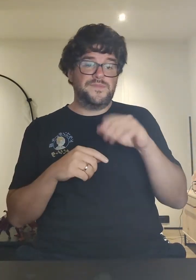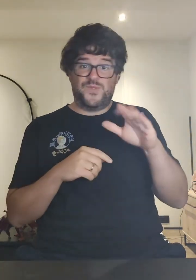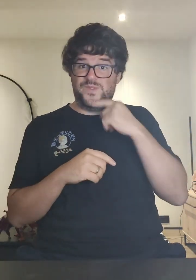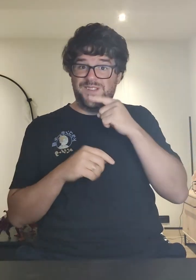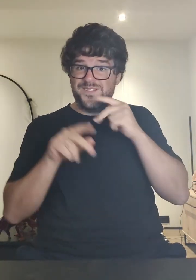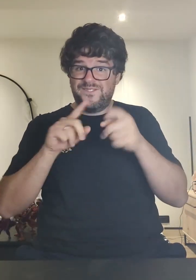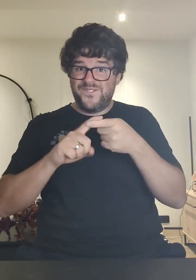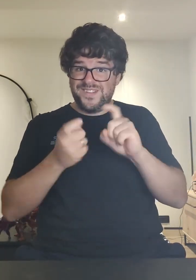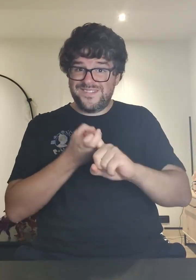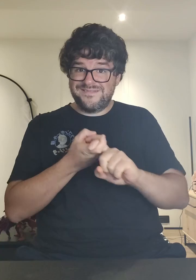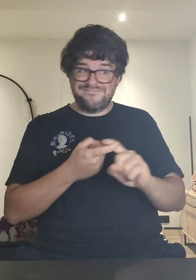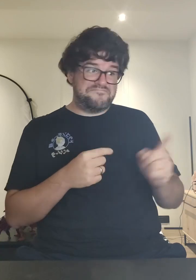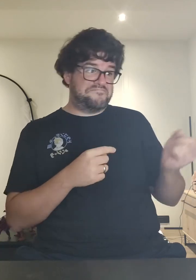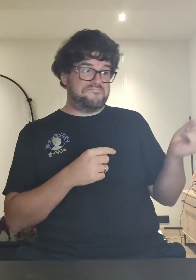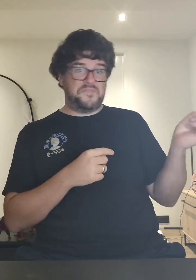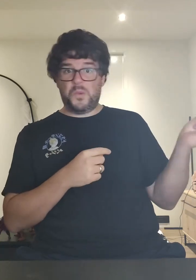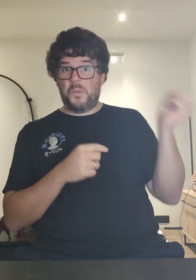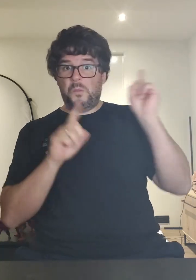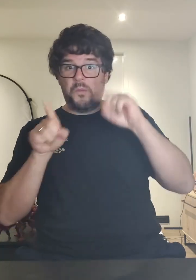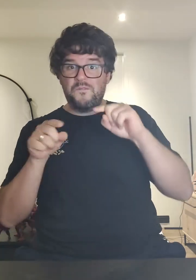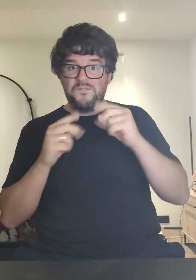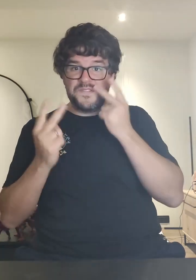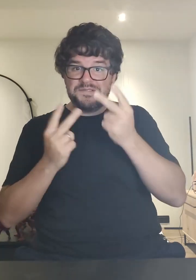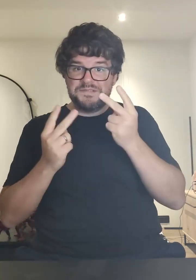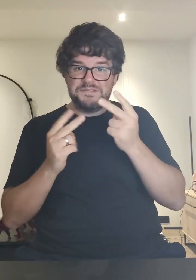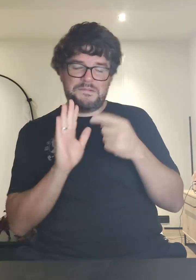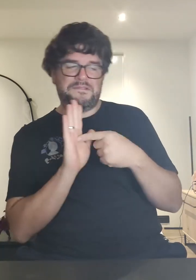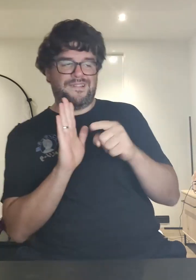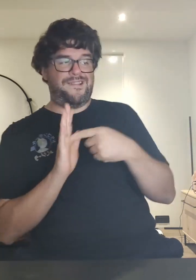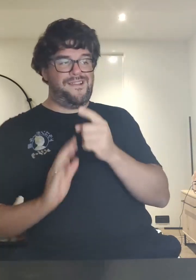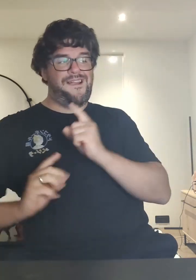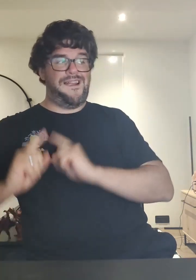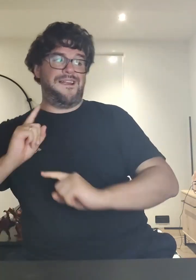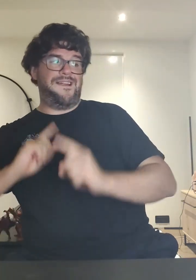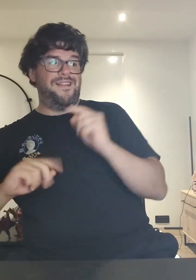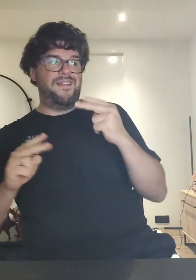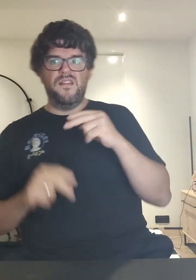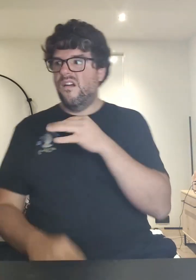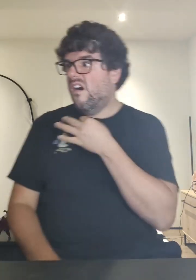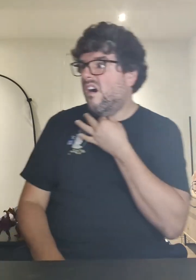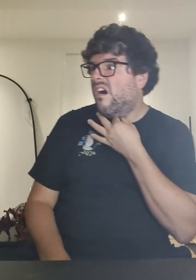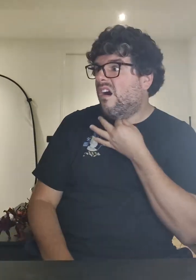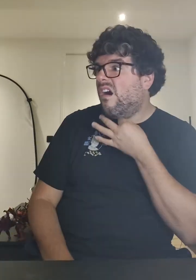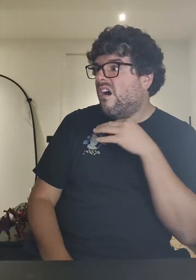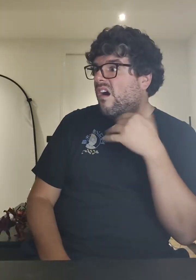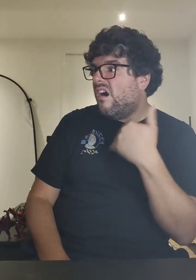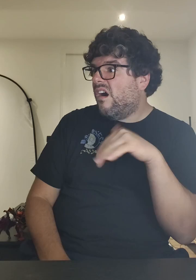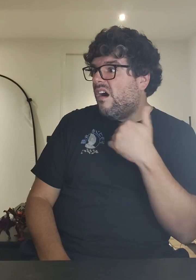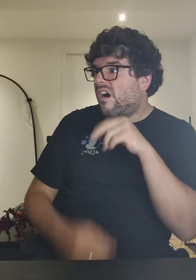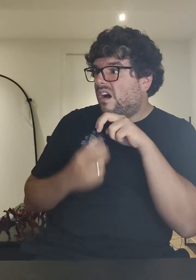as a CODA, you have two cultures and two languages. When your hearing friends come over to visit, you could show off your signing skills